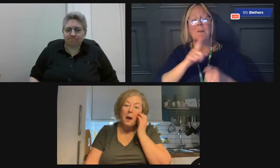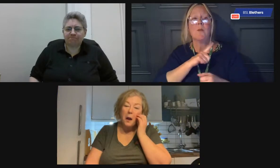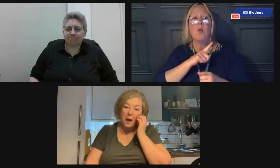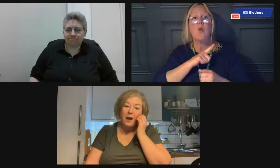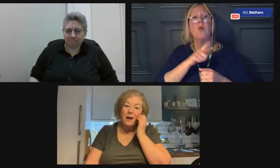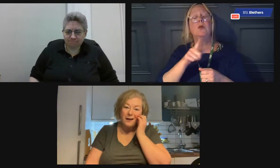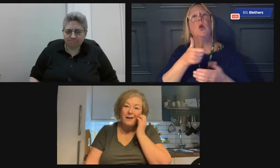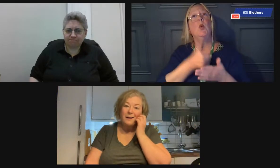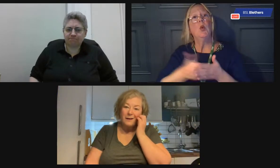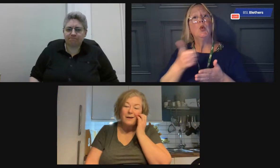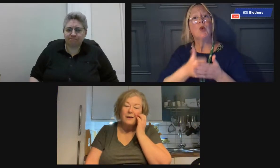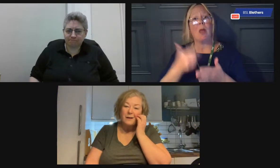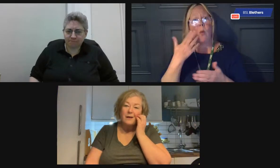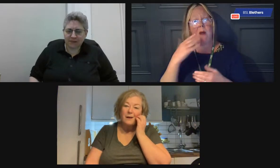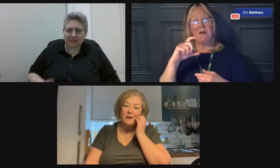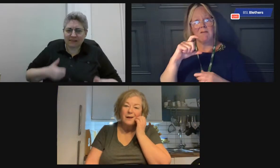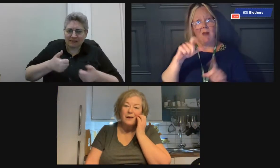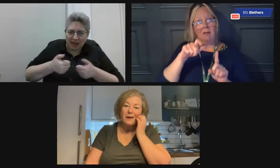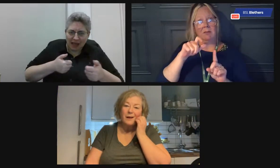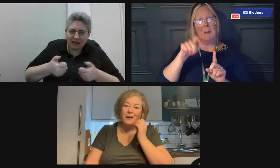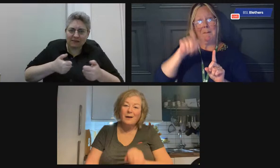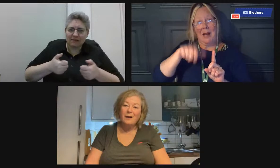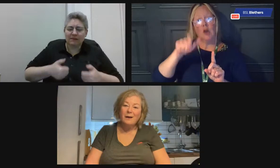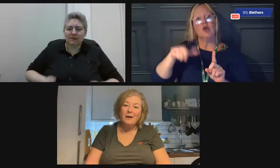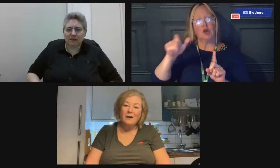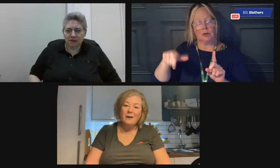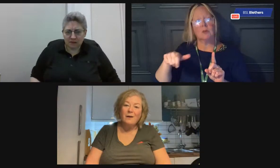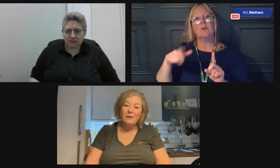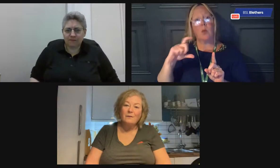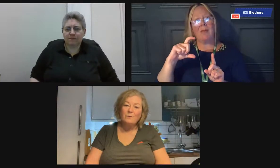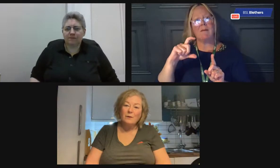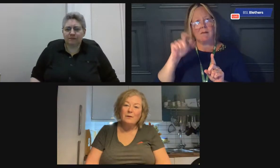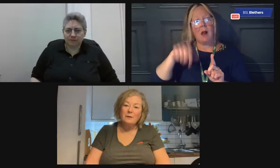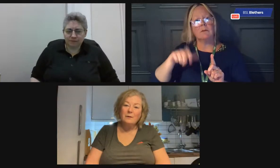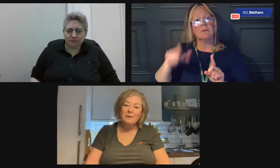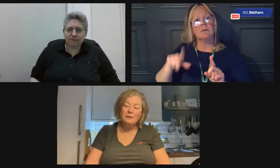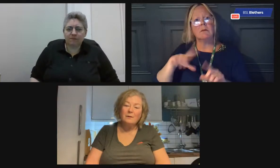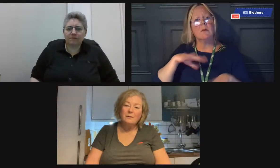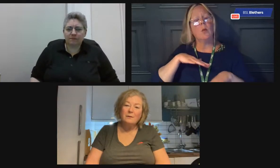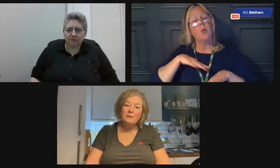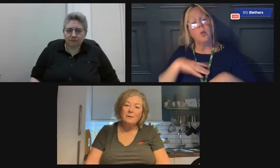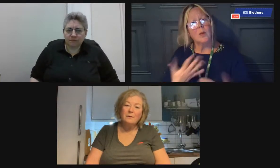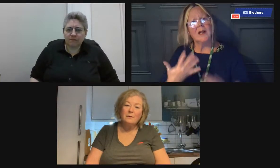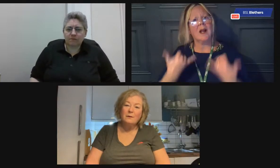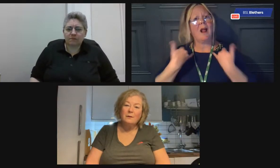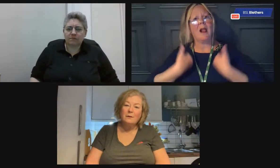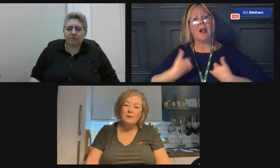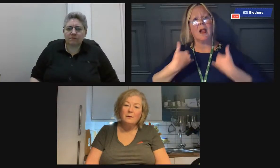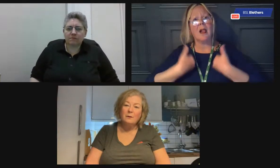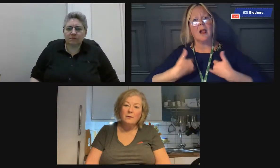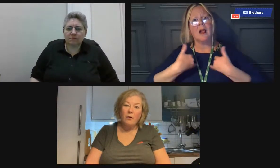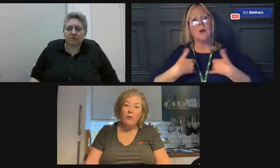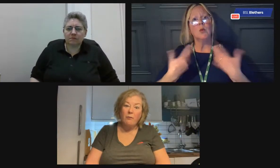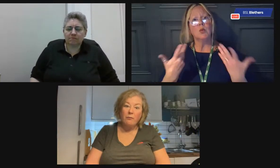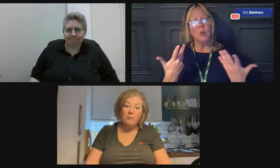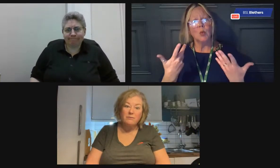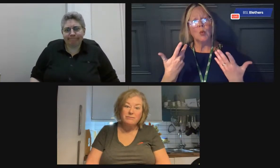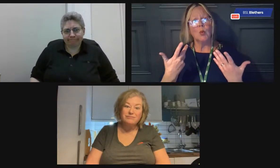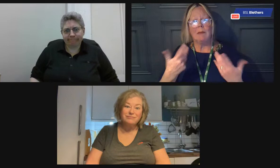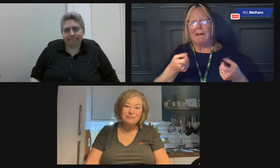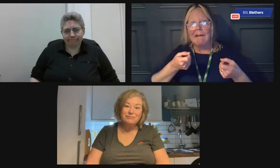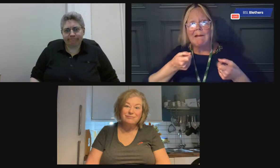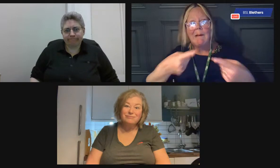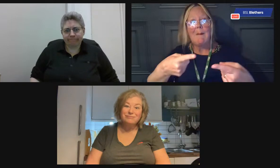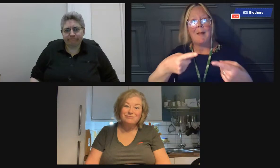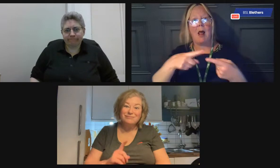of the barriers. We were saying, please text message, because usually with cancer patients, they